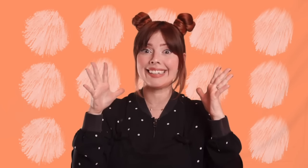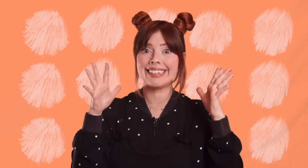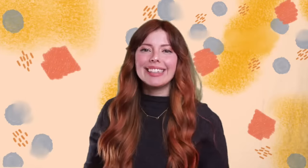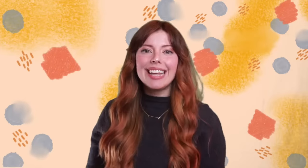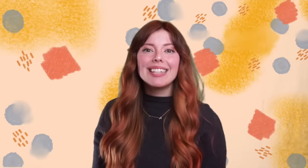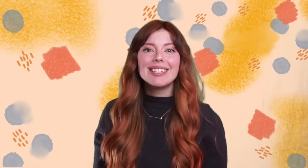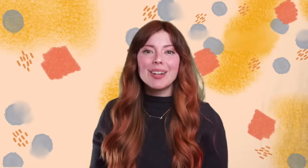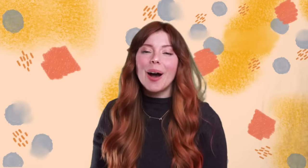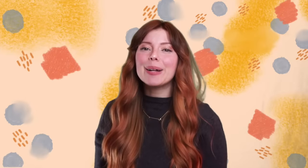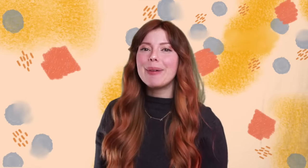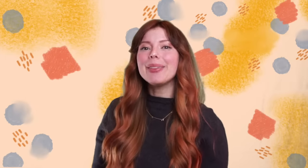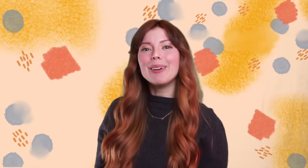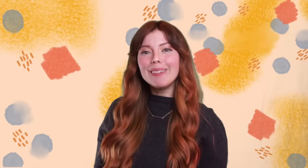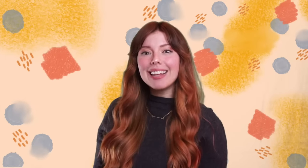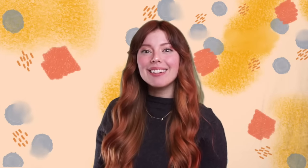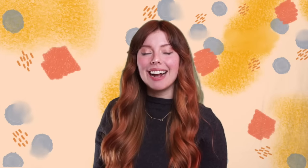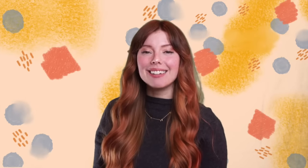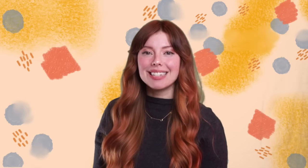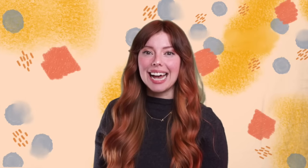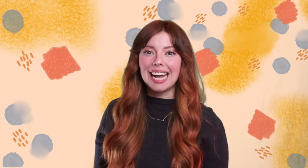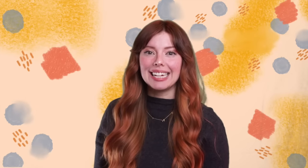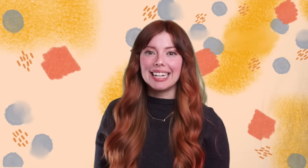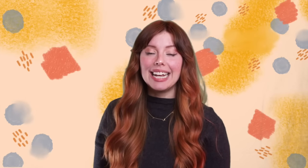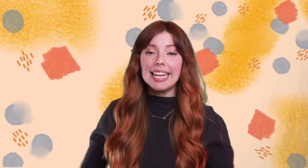Eee! Let's talk about the weather outside.